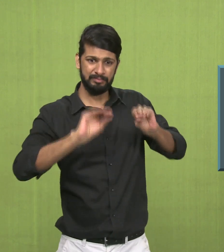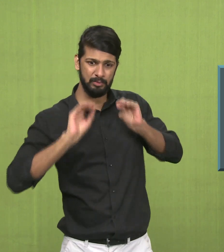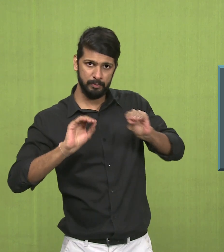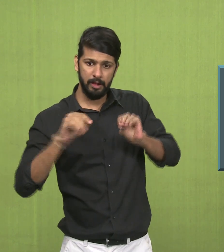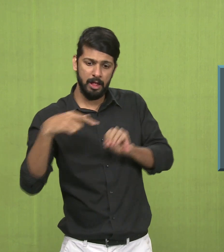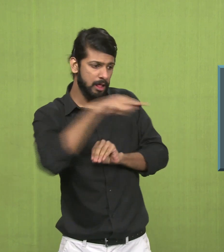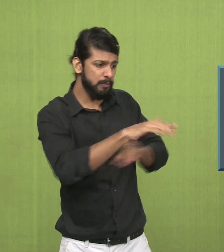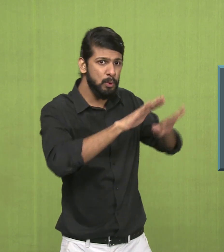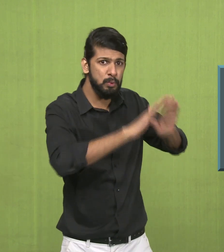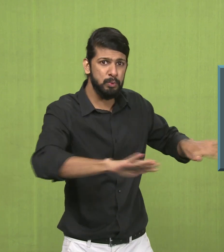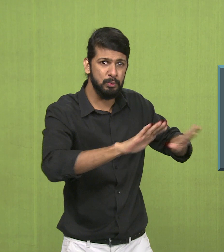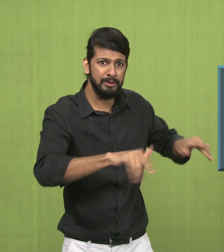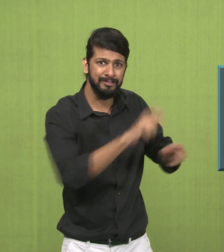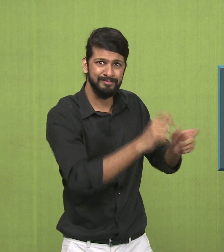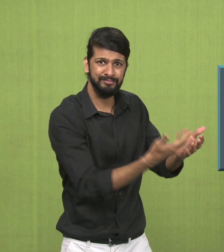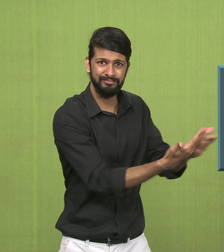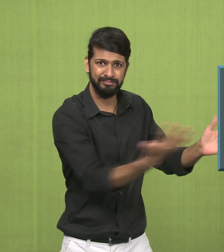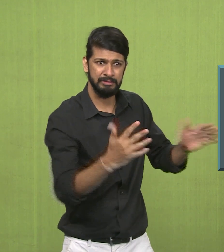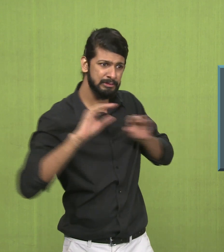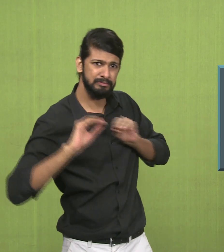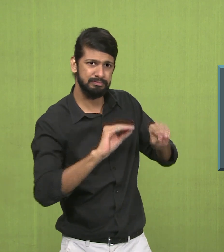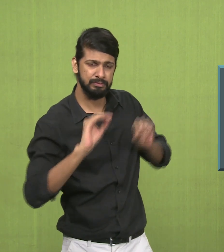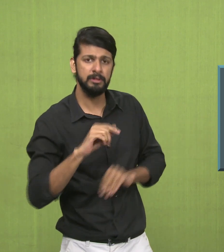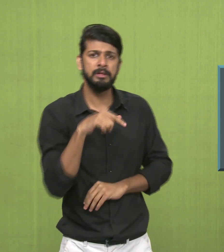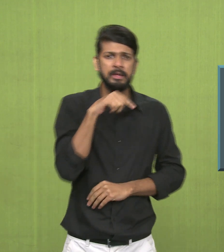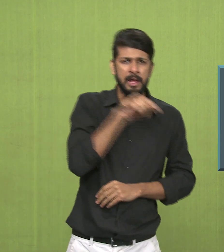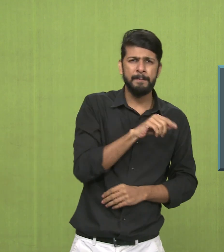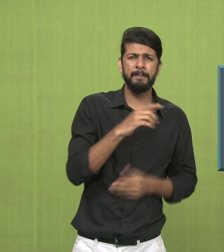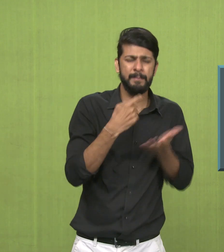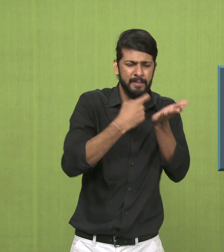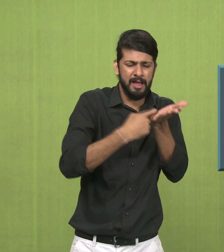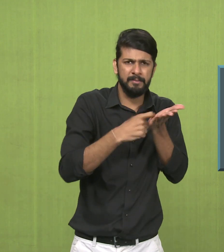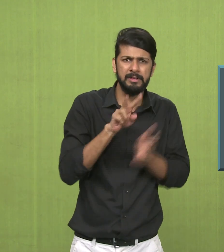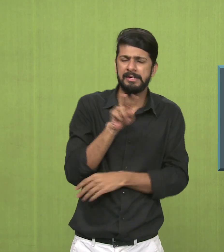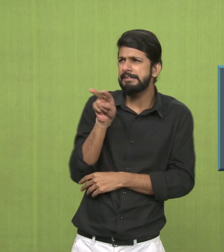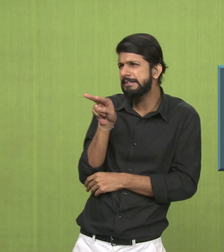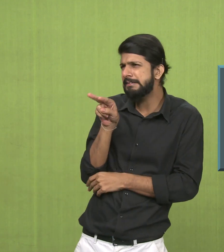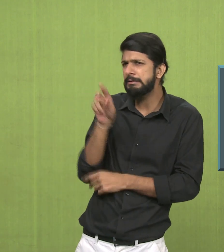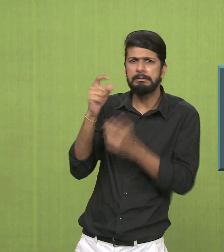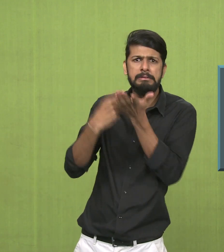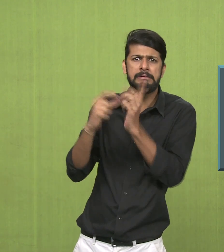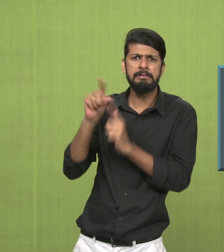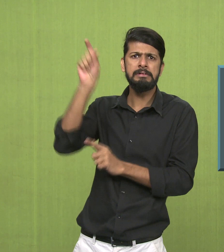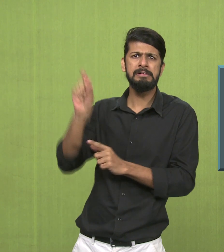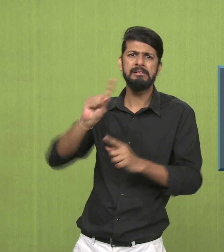R. Pillai had many students. So, one of the students was who Raja Ravi Varma connected with and